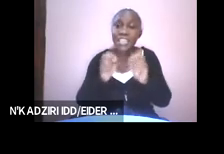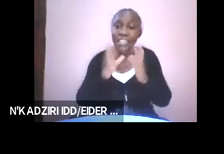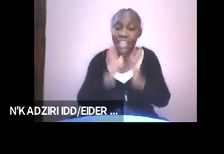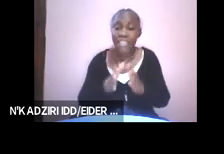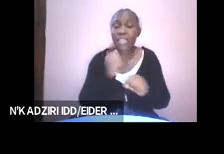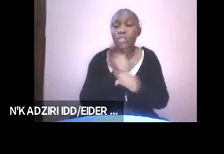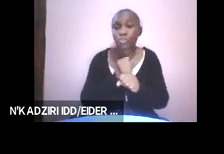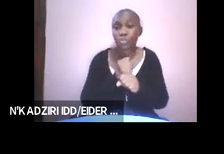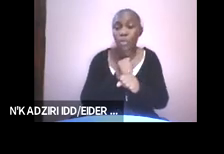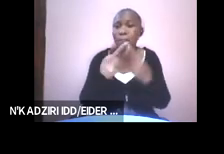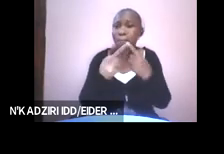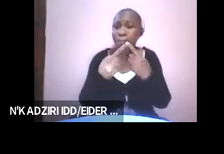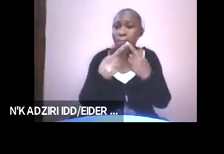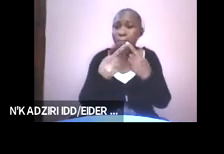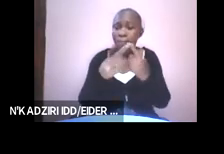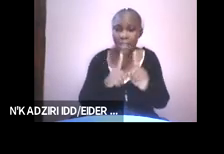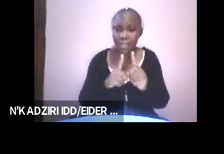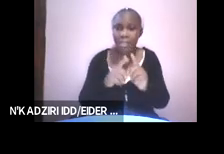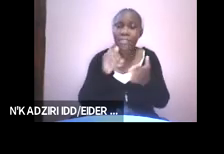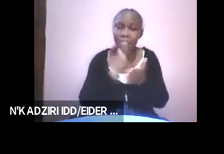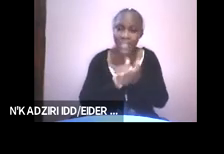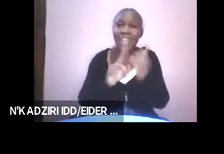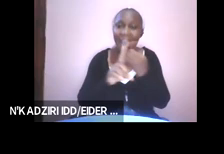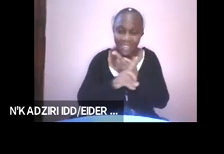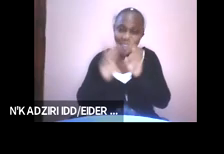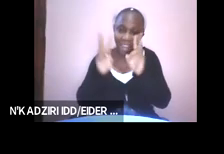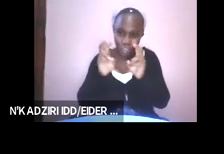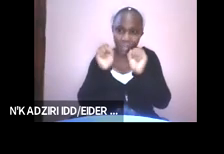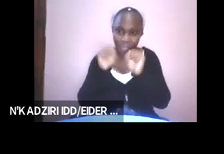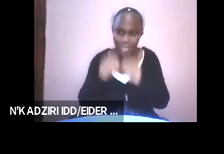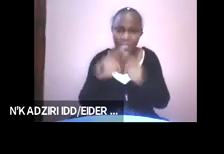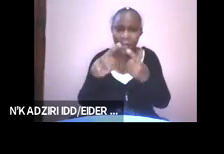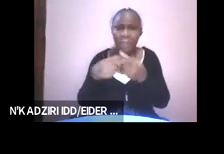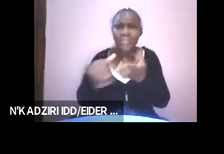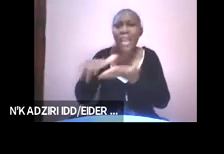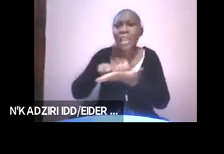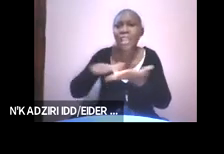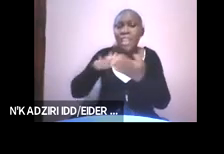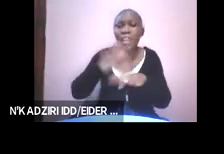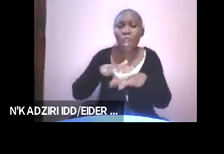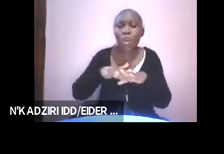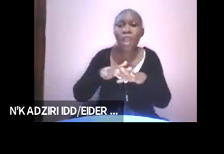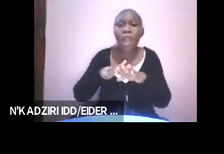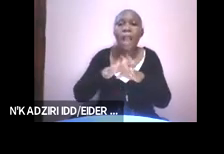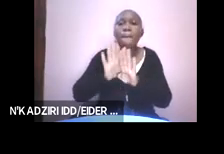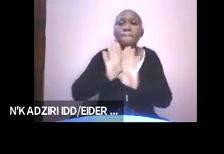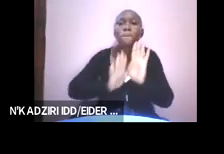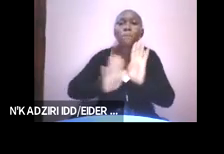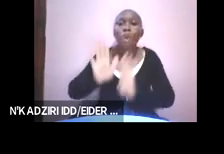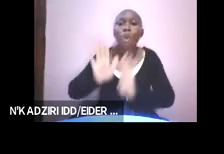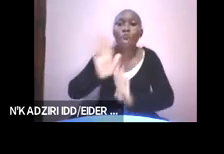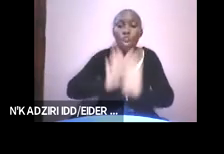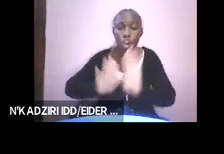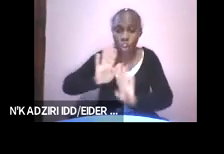That's a different topic, of course, but I mean, this also applies to moral standards in humans. And as we are equipped like to be